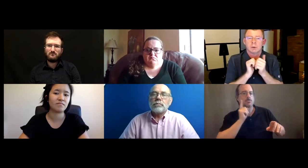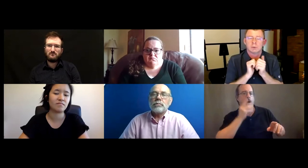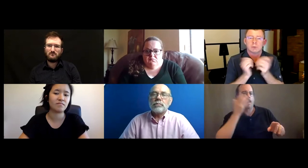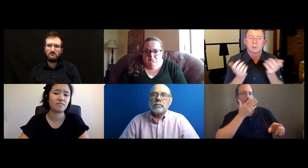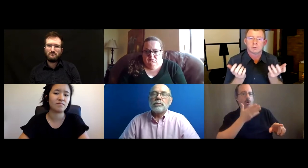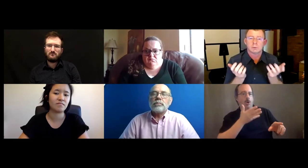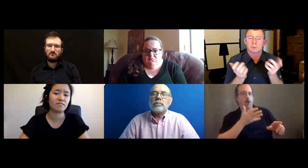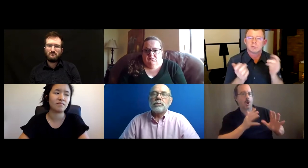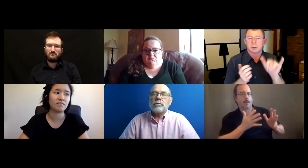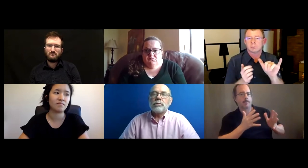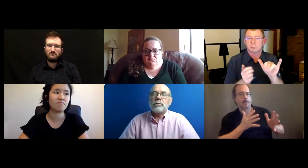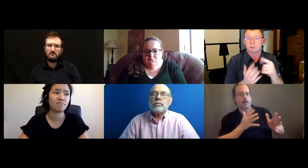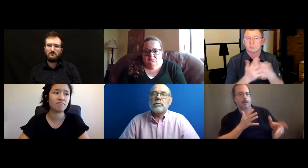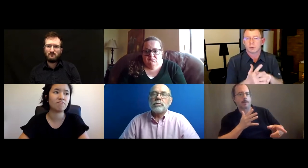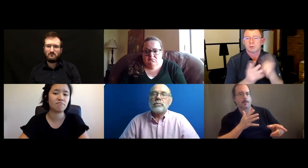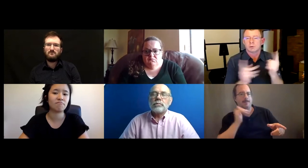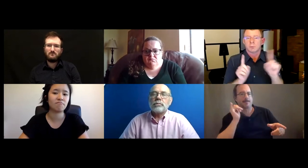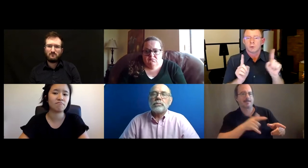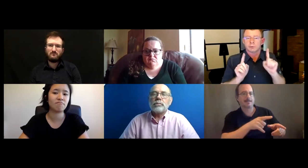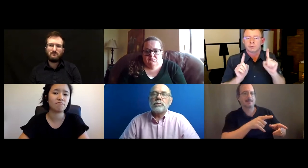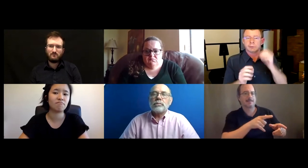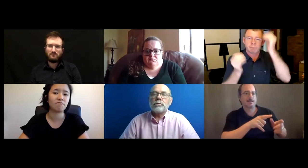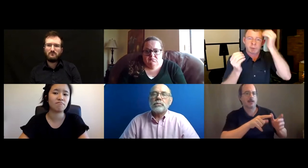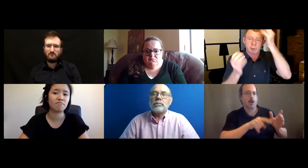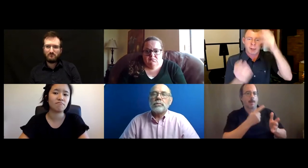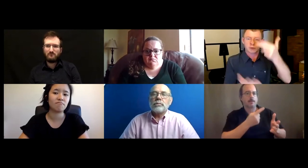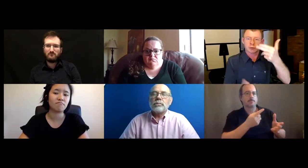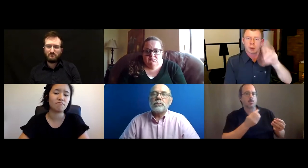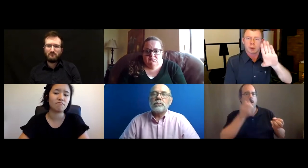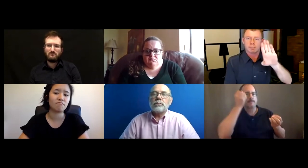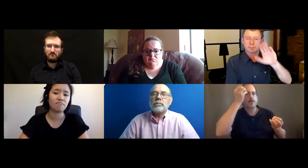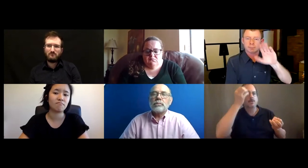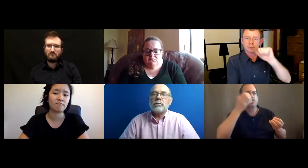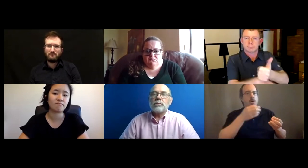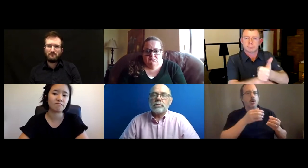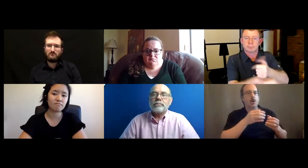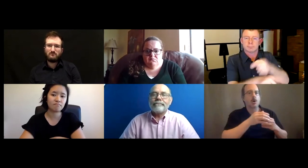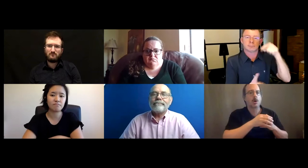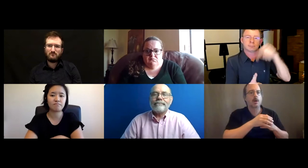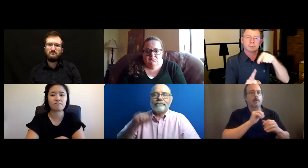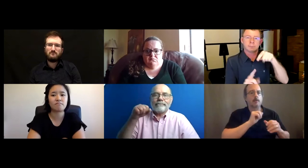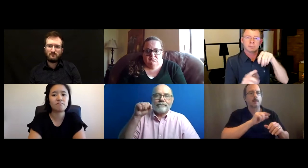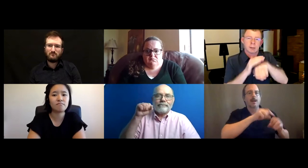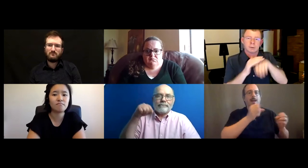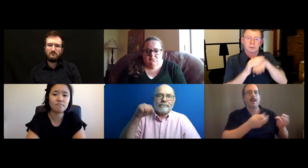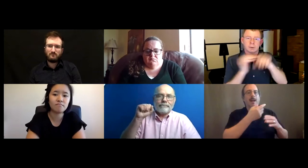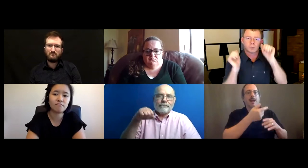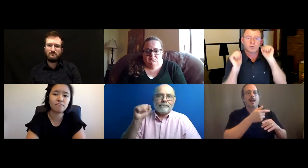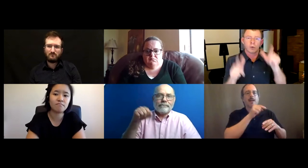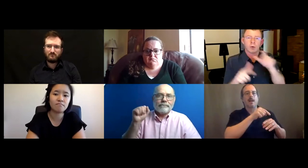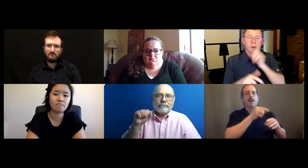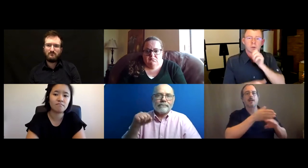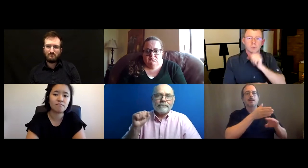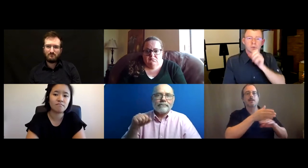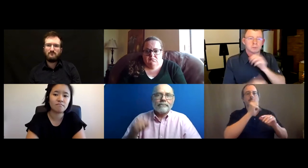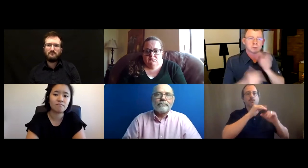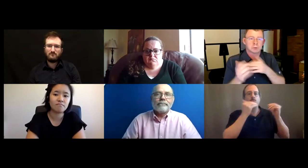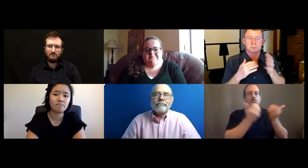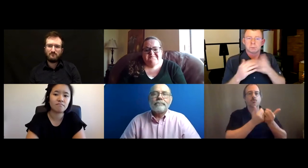there'll be more of a wake-up call and we can understand how to work together if a hub was put in place. And